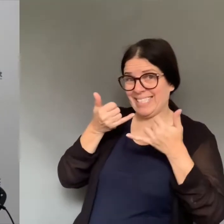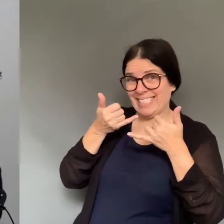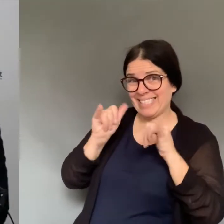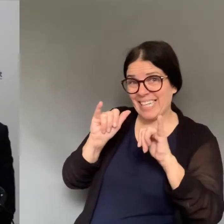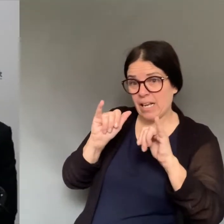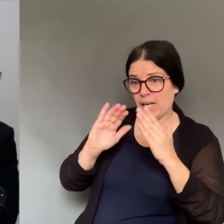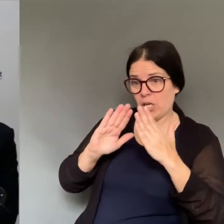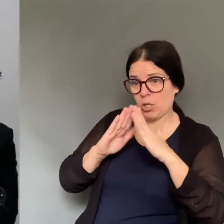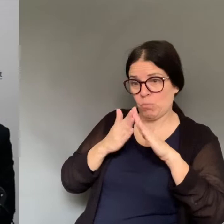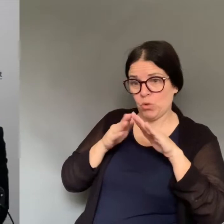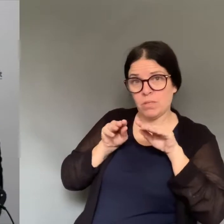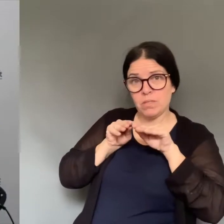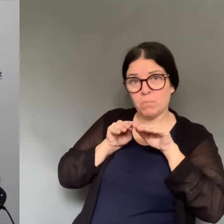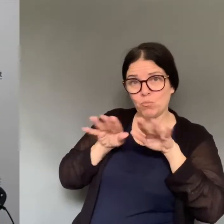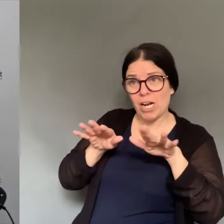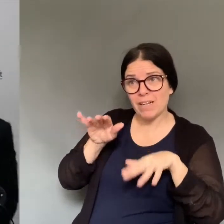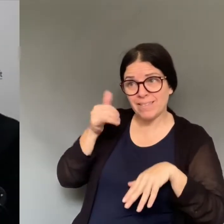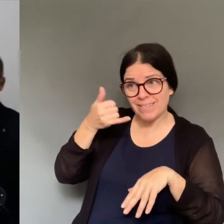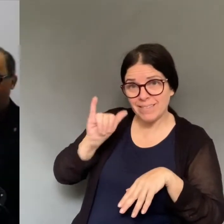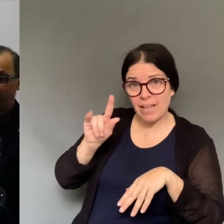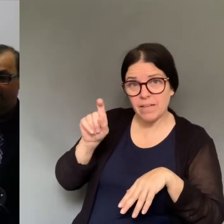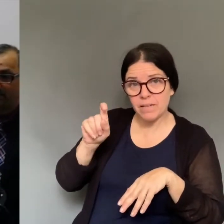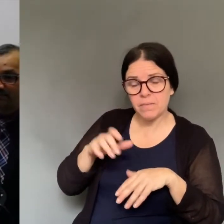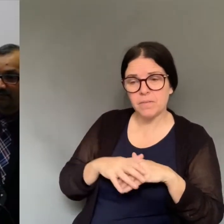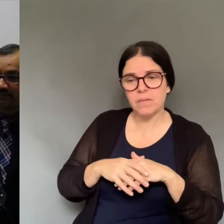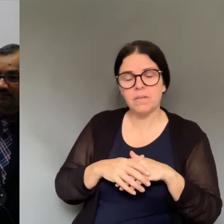So we are still seeing community spread?